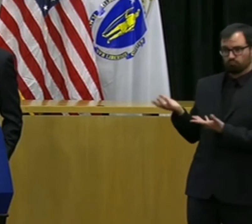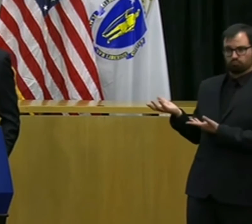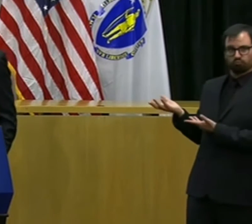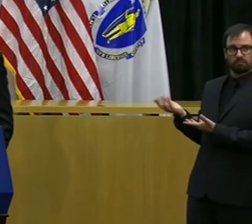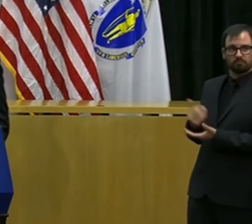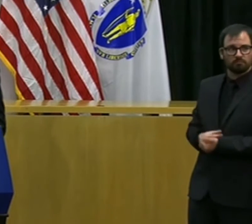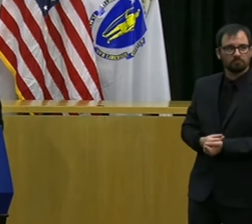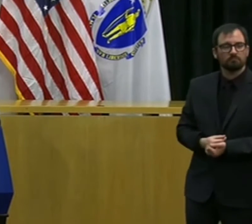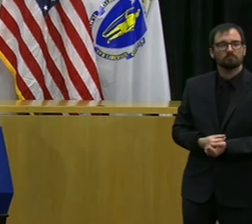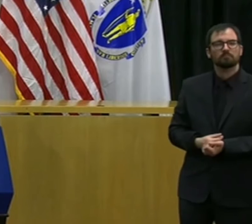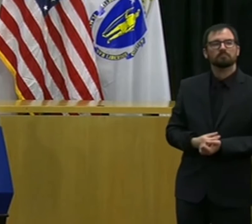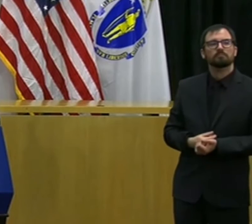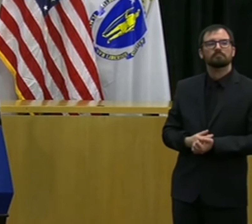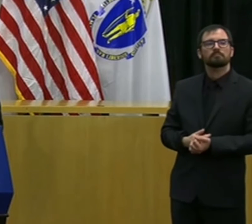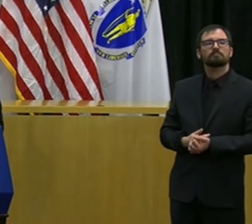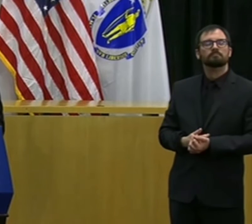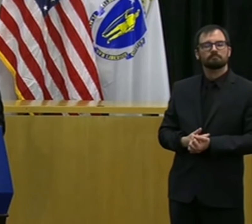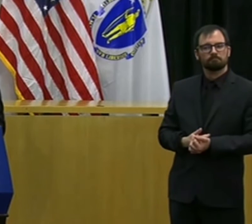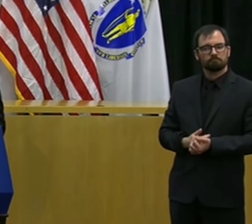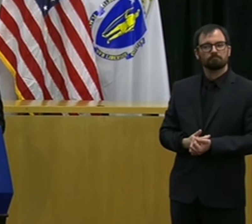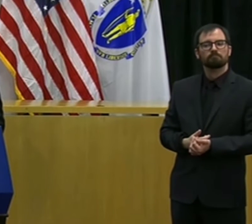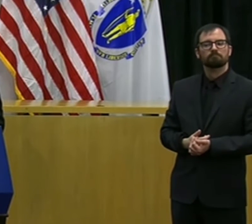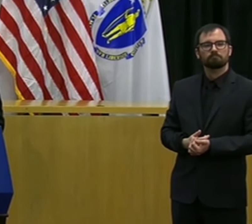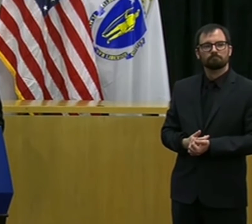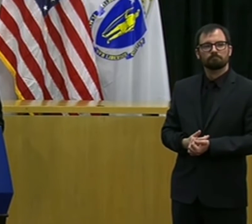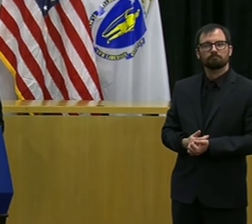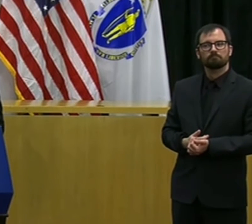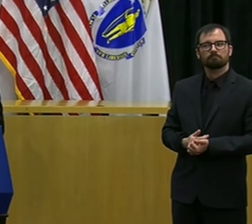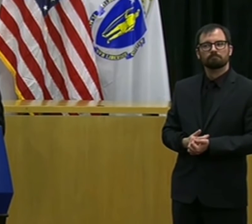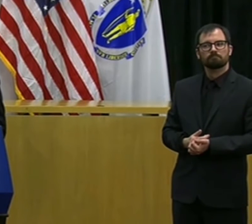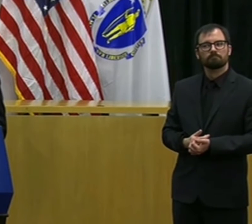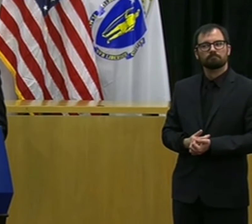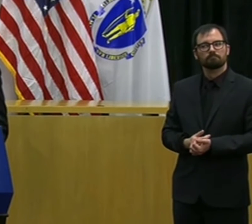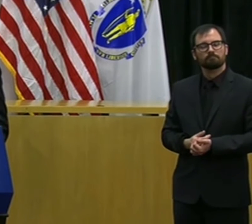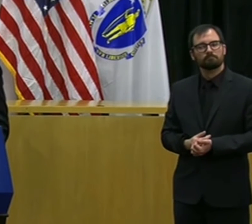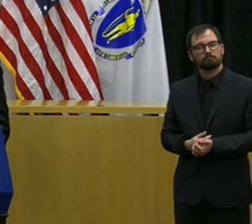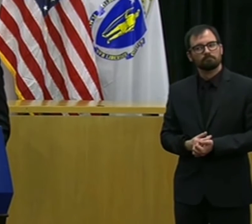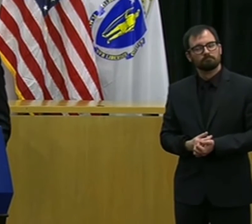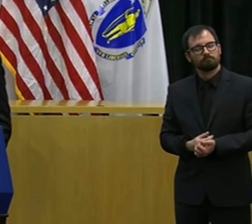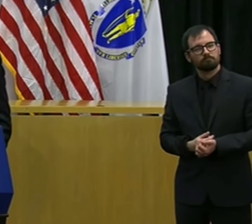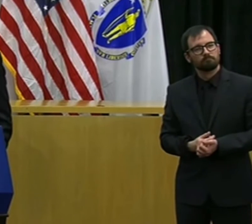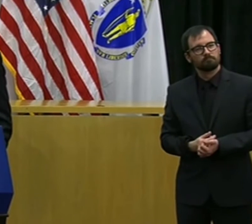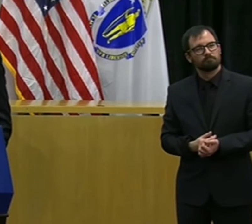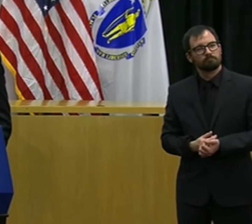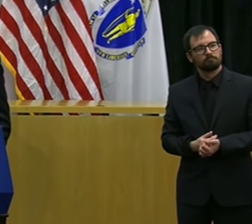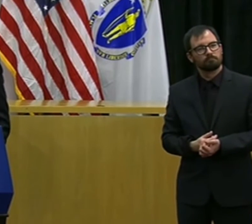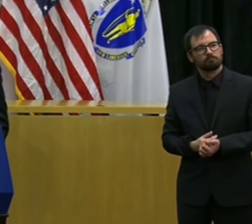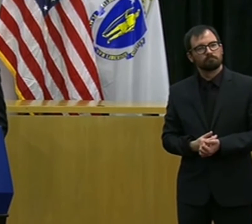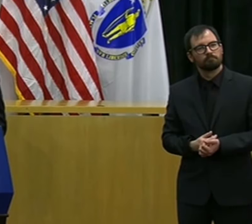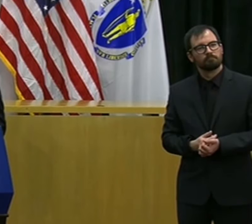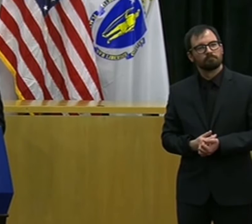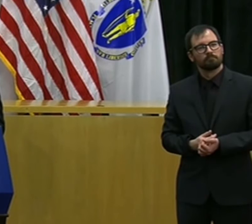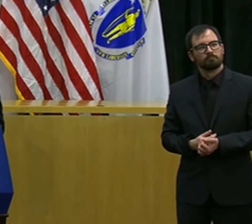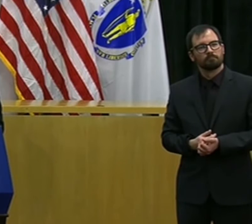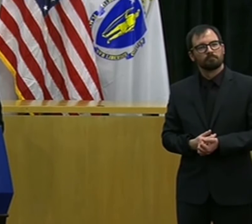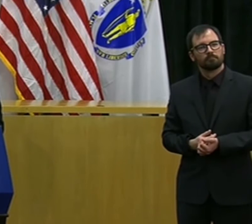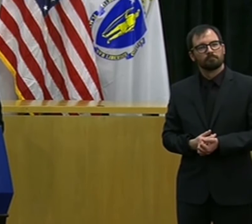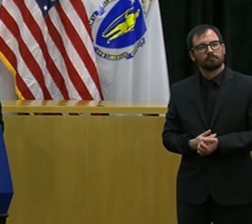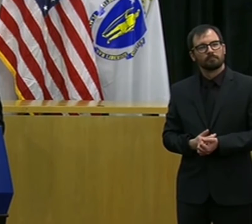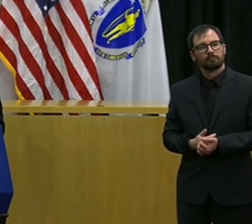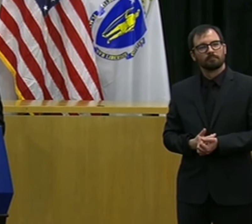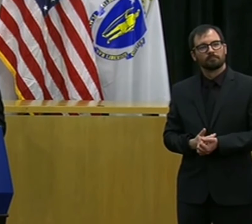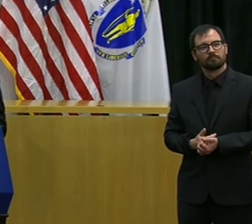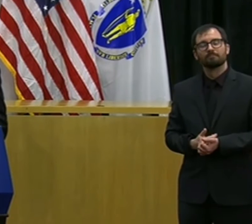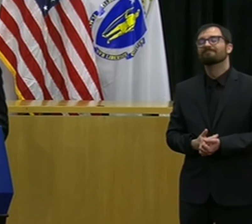along? Well, first of all, it's very hard for states to make decisions if they don't know what the feds are doing, which is why I think it's